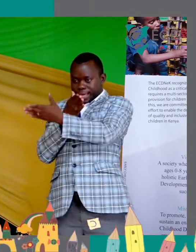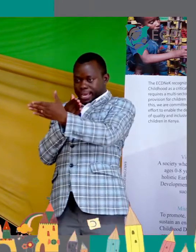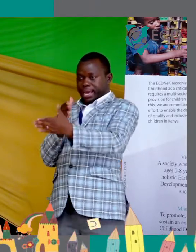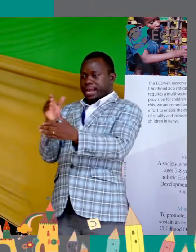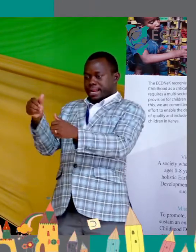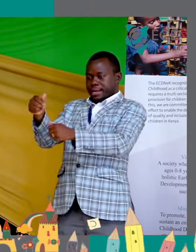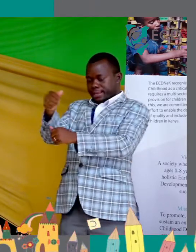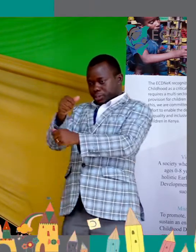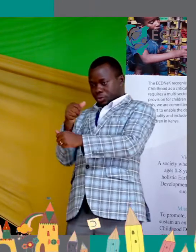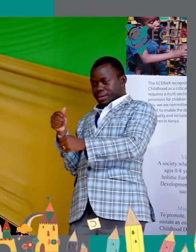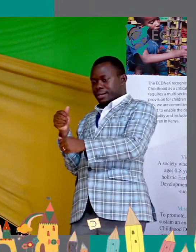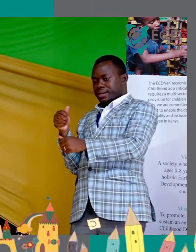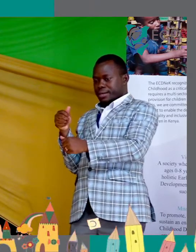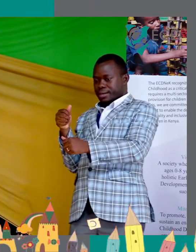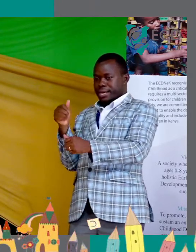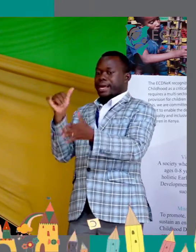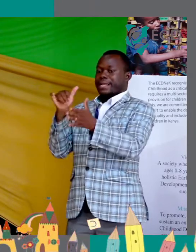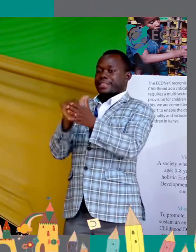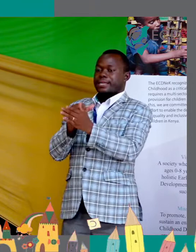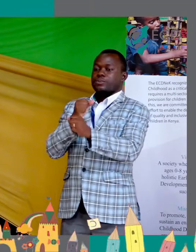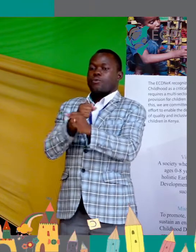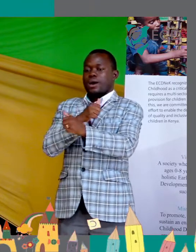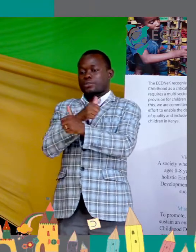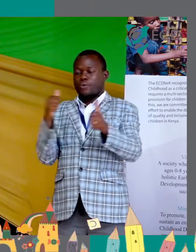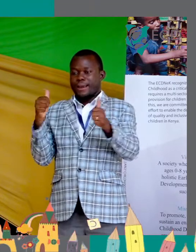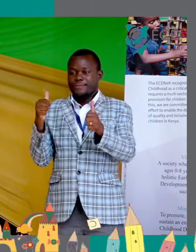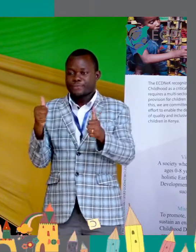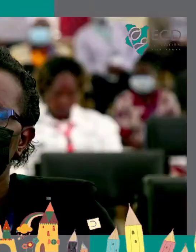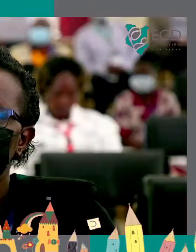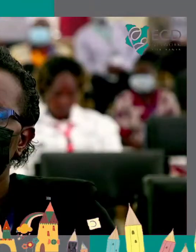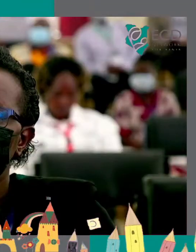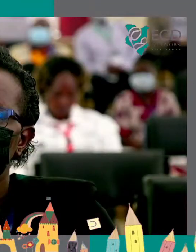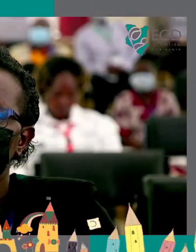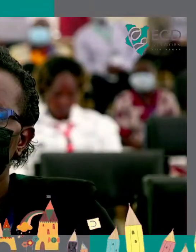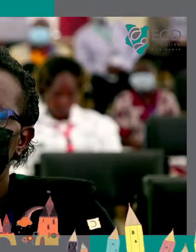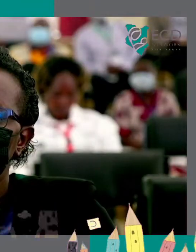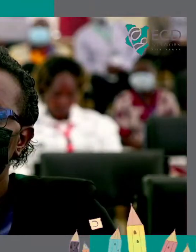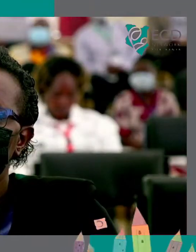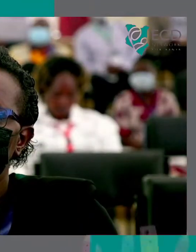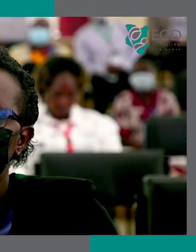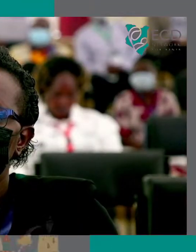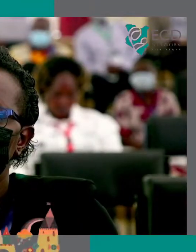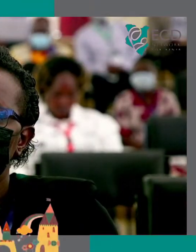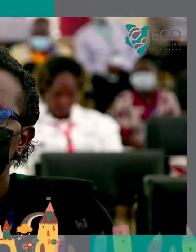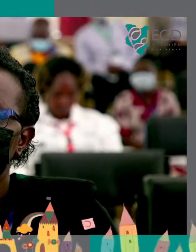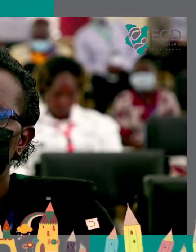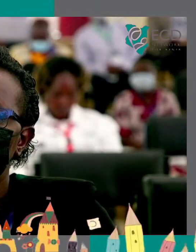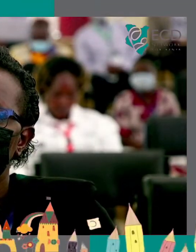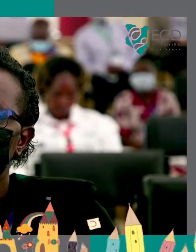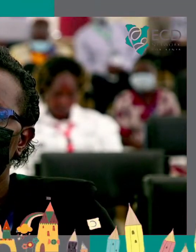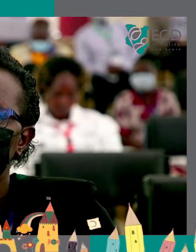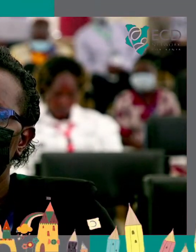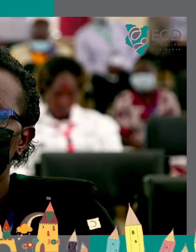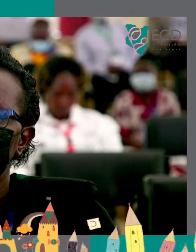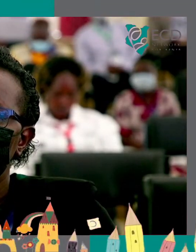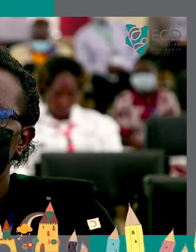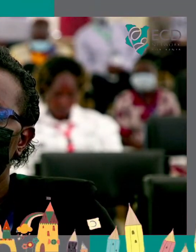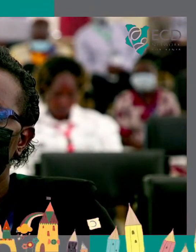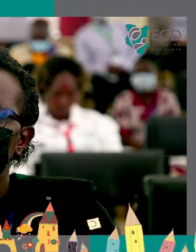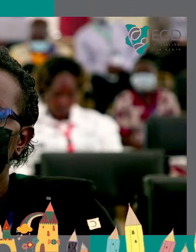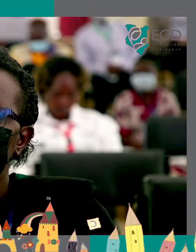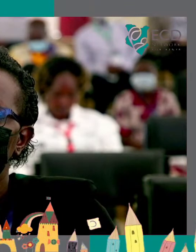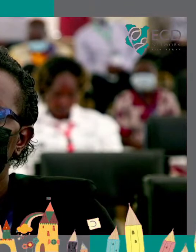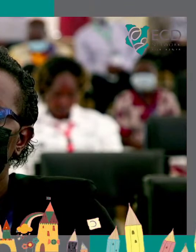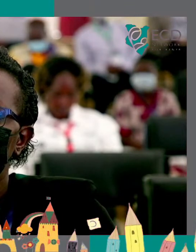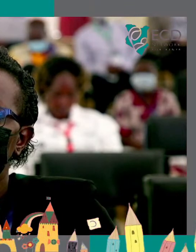compound. And so that worked really well. They encouraged families to make play items and use household equipment,